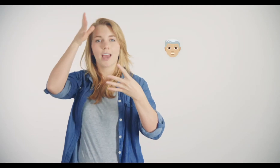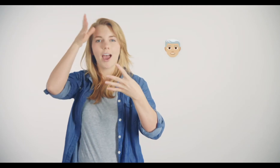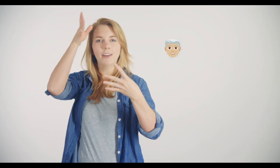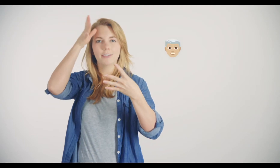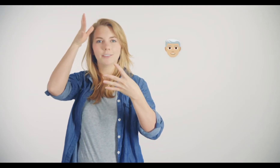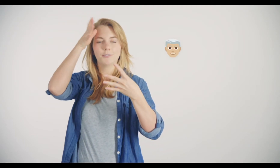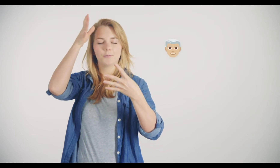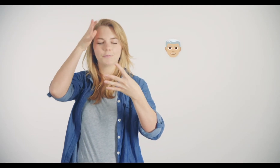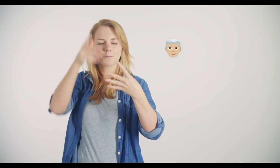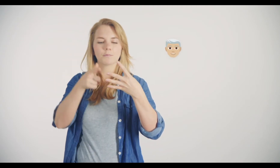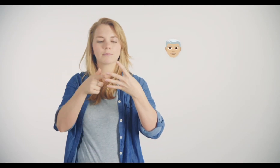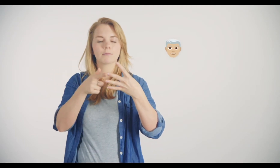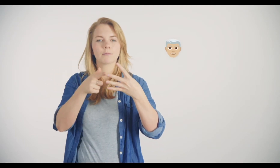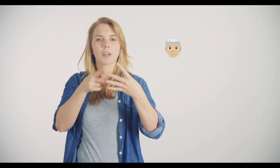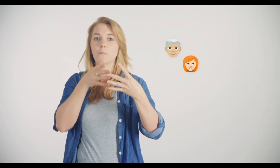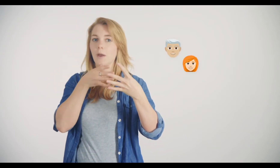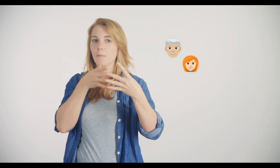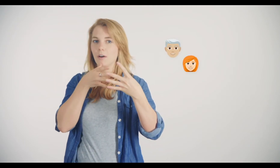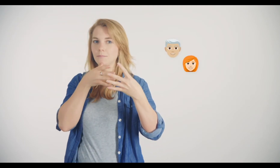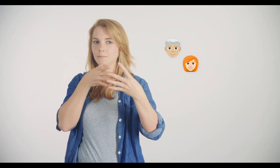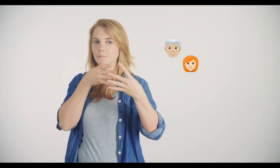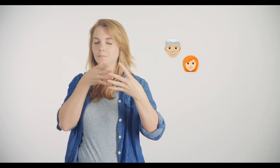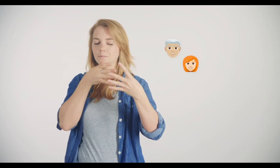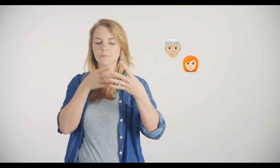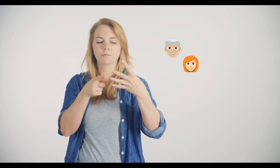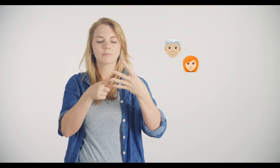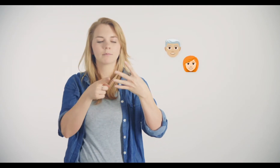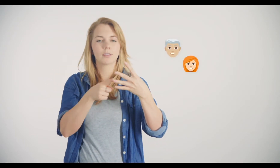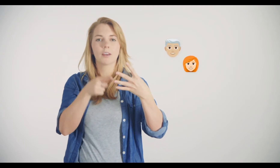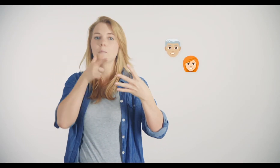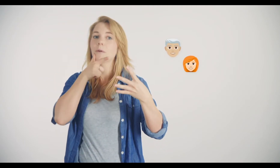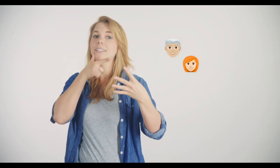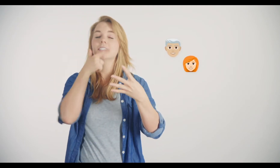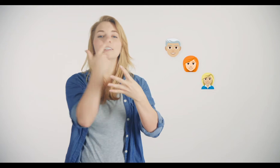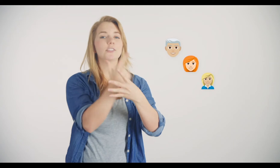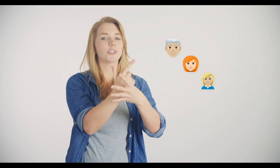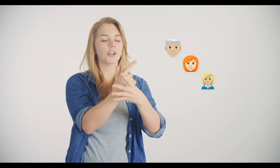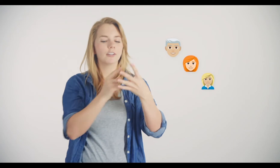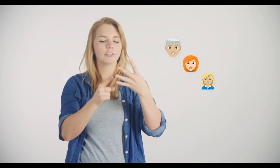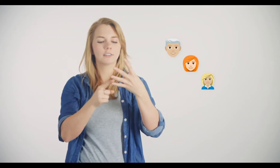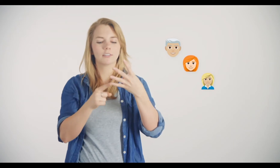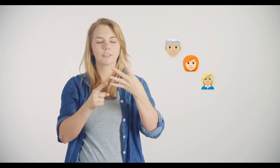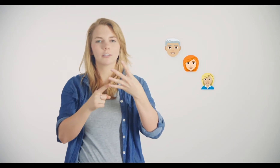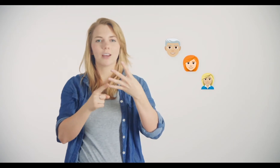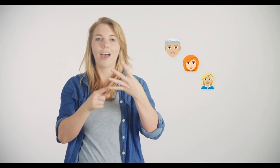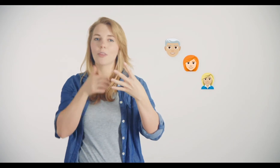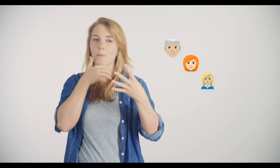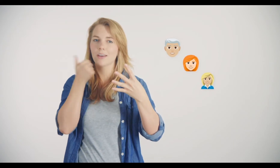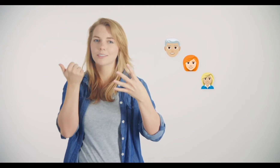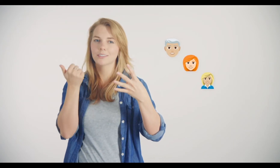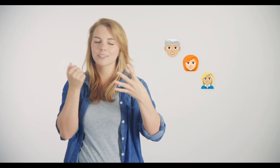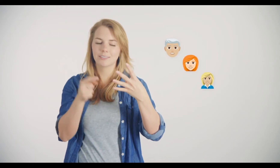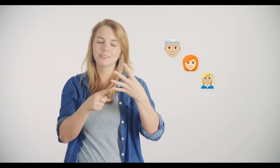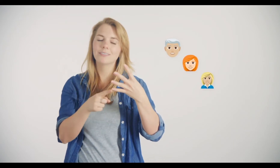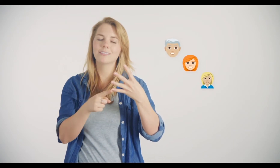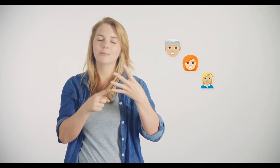dad, my mom, my sister, and the best,